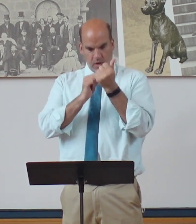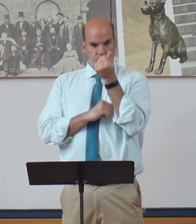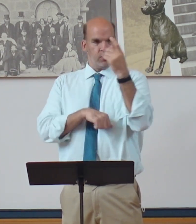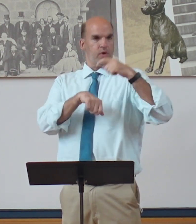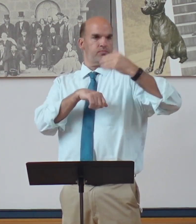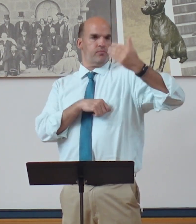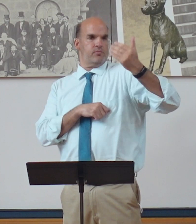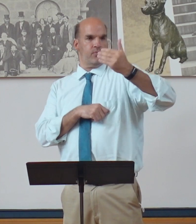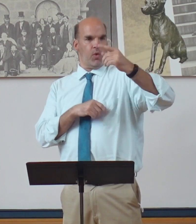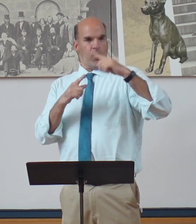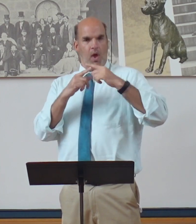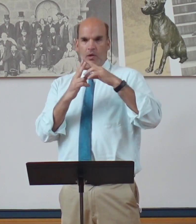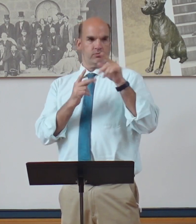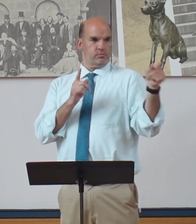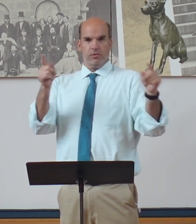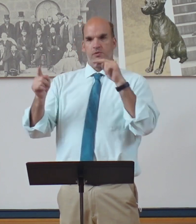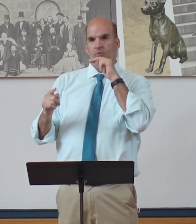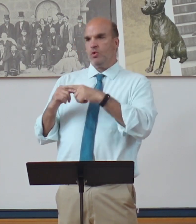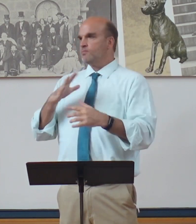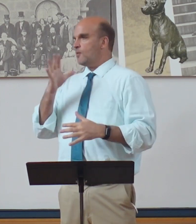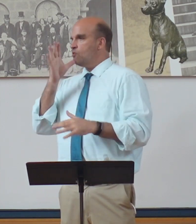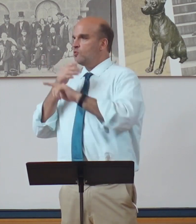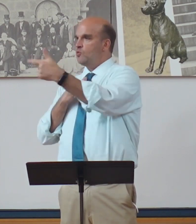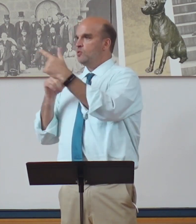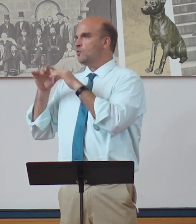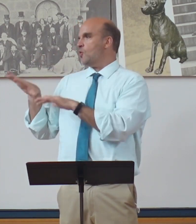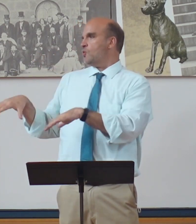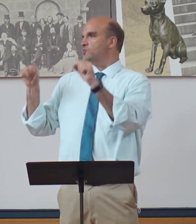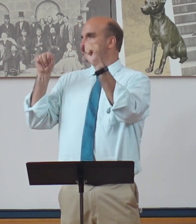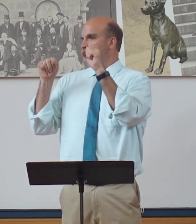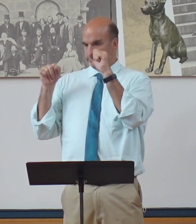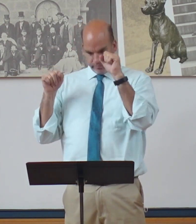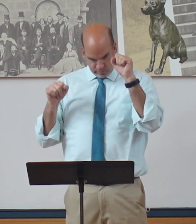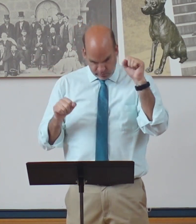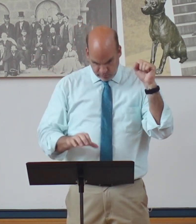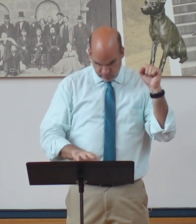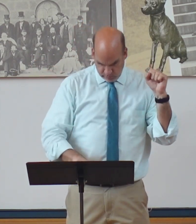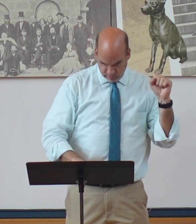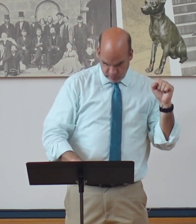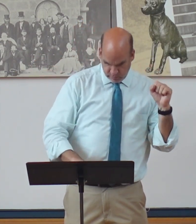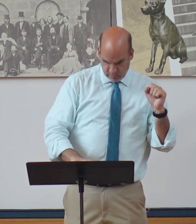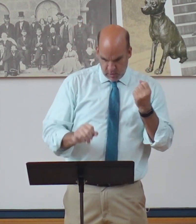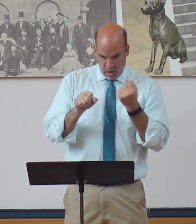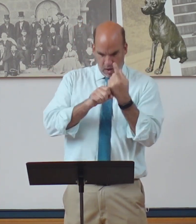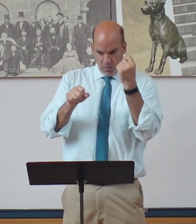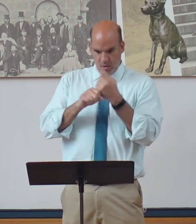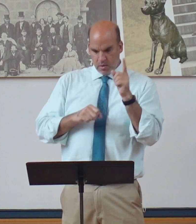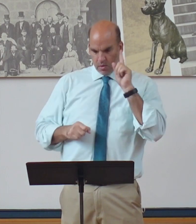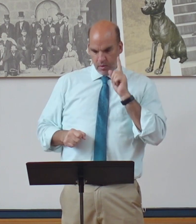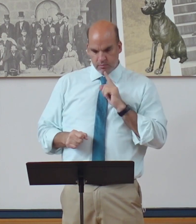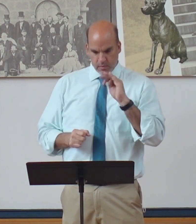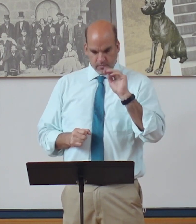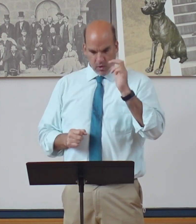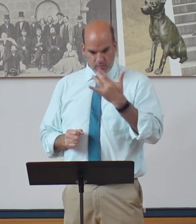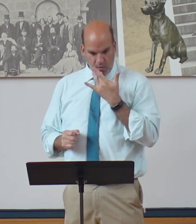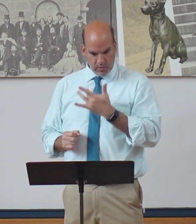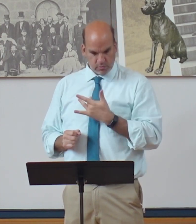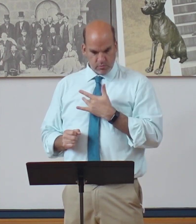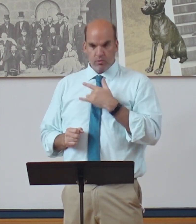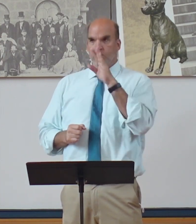We also worked together on a few occasions. Nancy or my mom taking turns hosting the annual Deaf